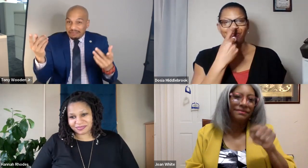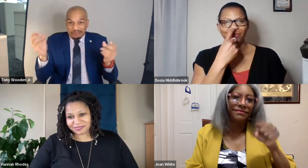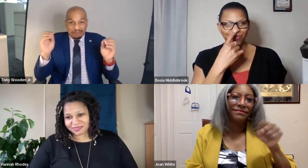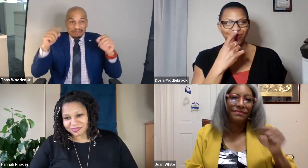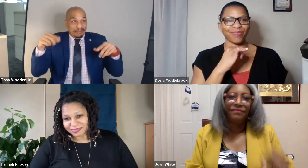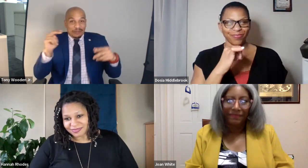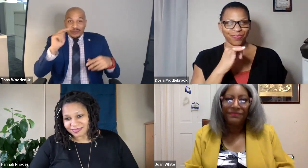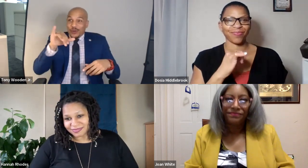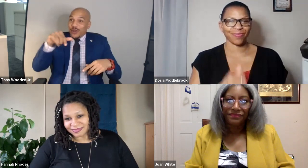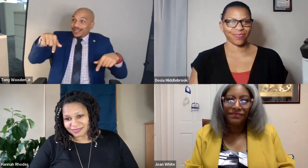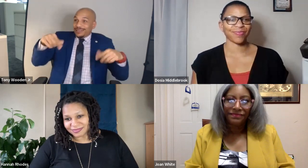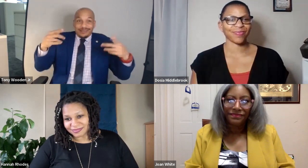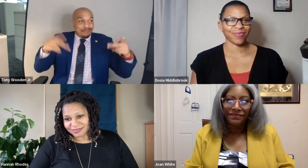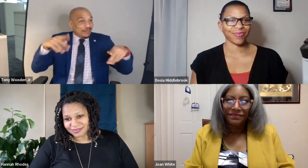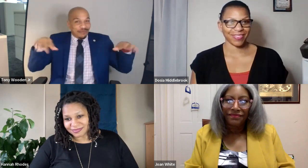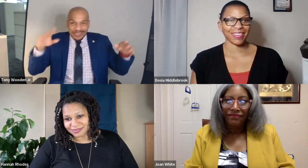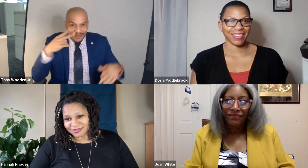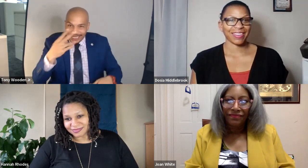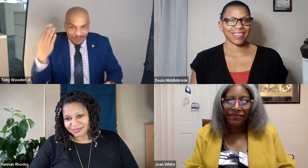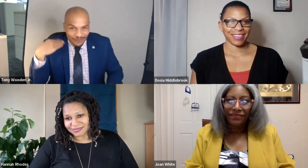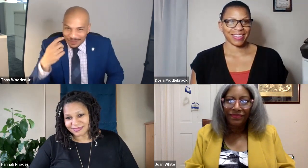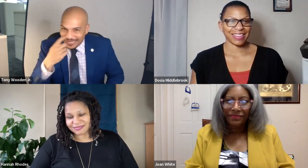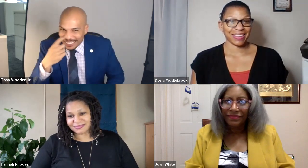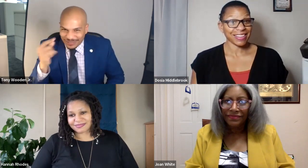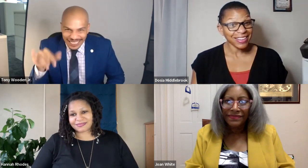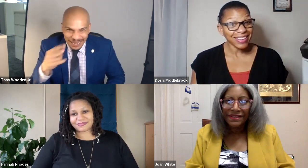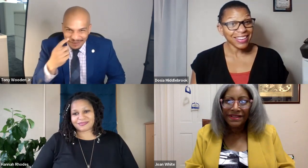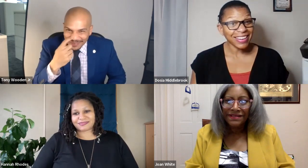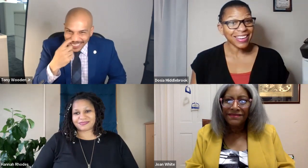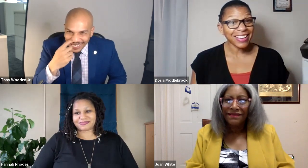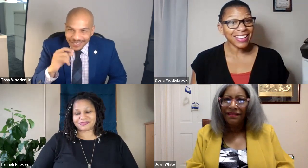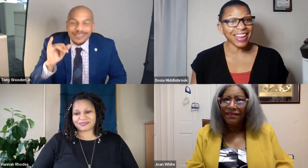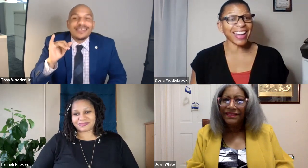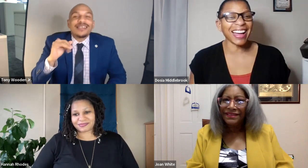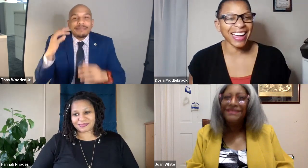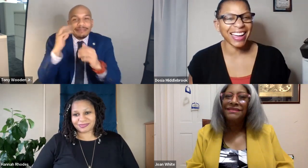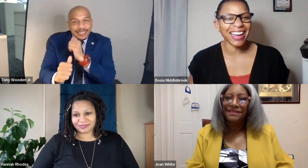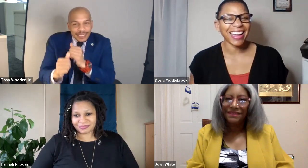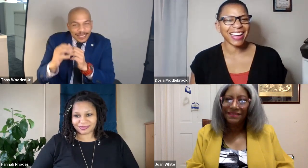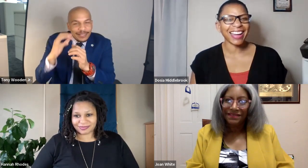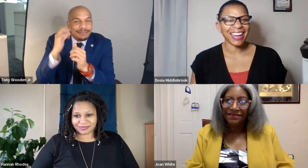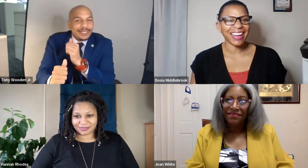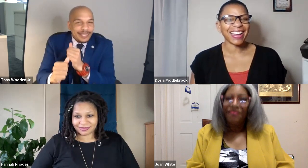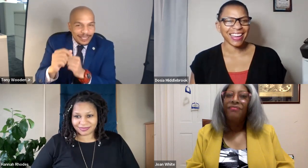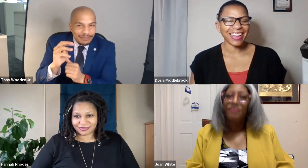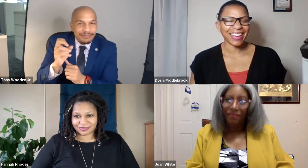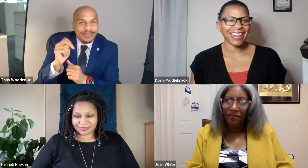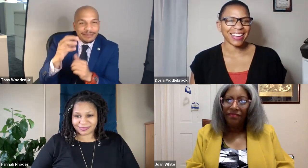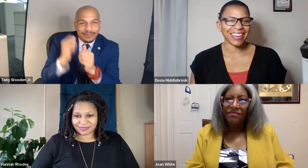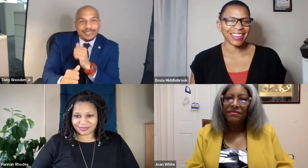going to for mean, and it's on the nose. And I didn't know that. I'll sign it here in New York City. Nobody sees this. It's a hook shape